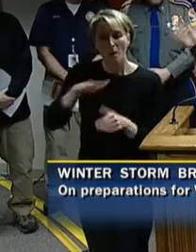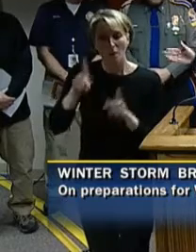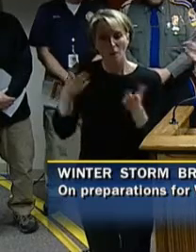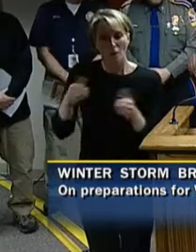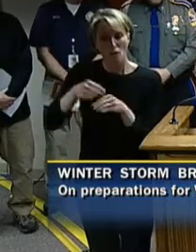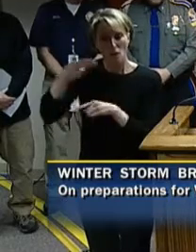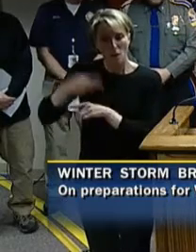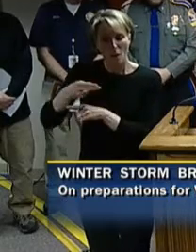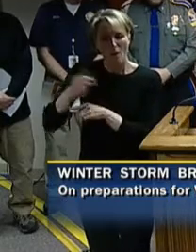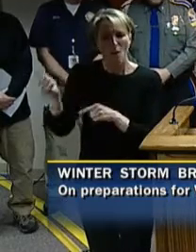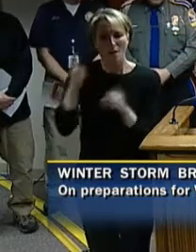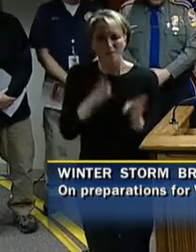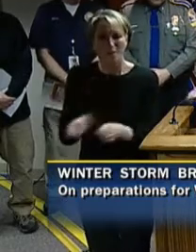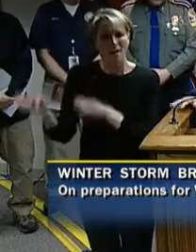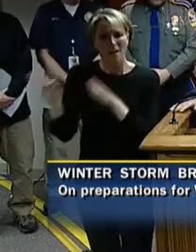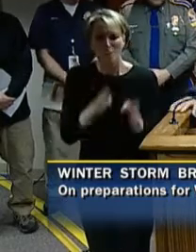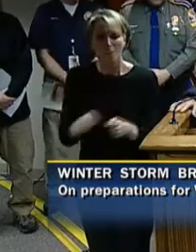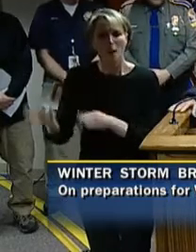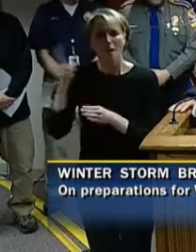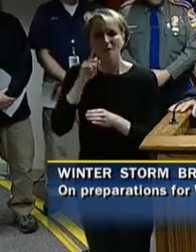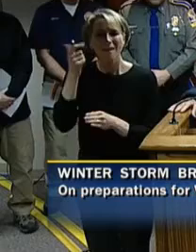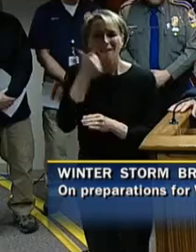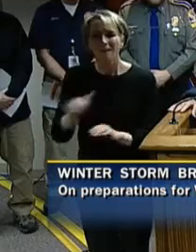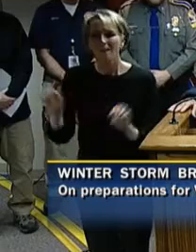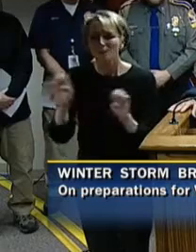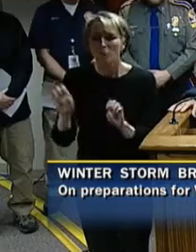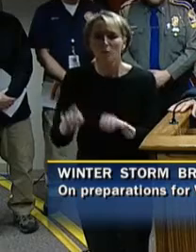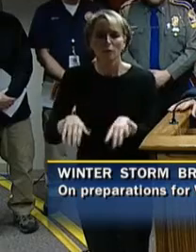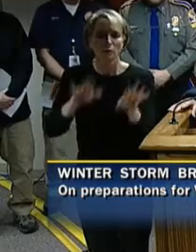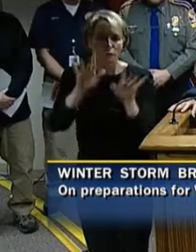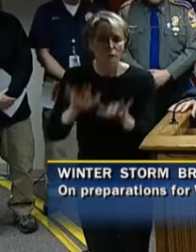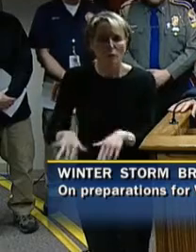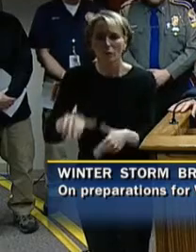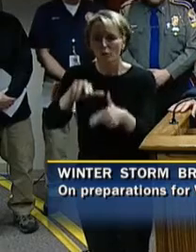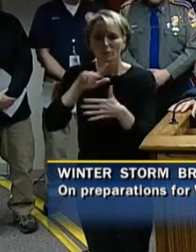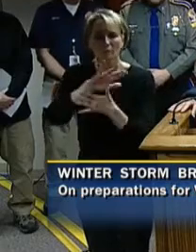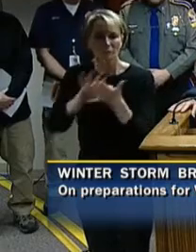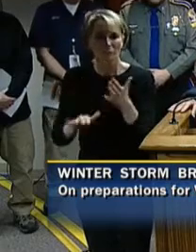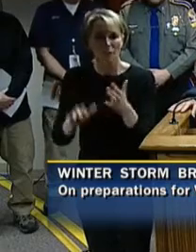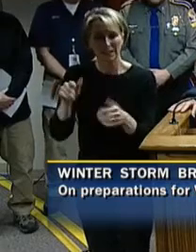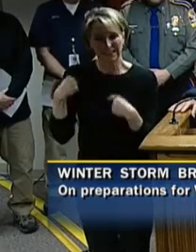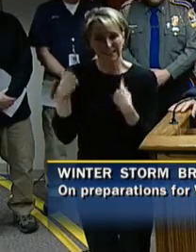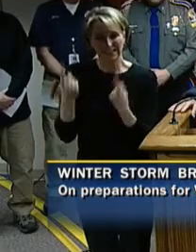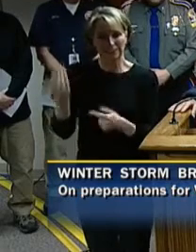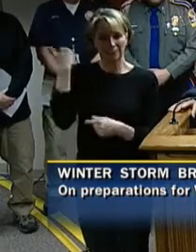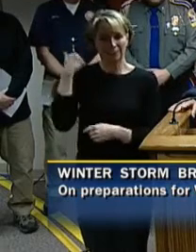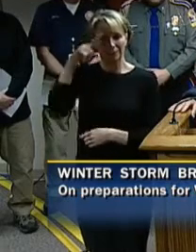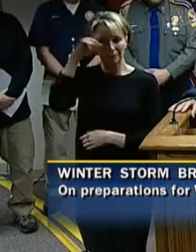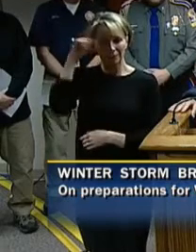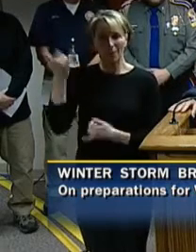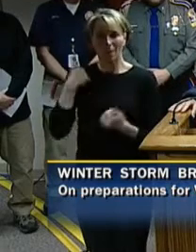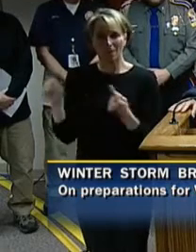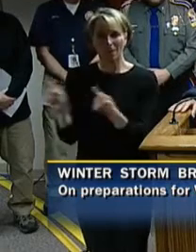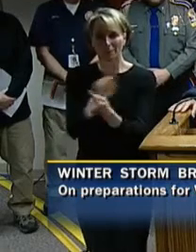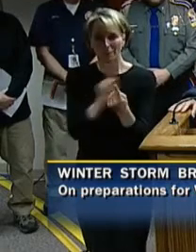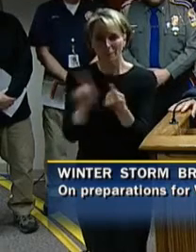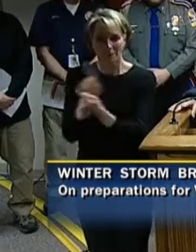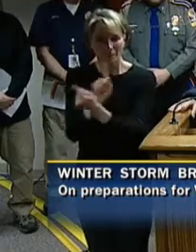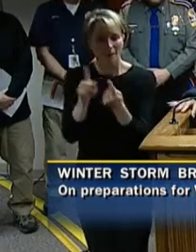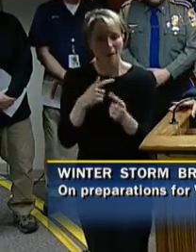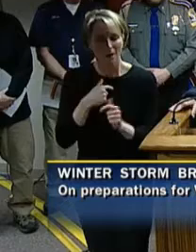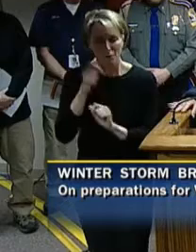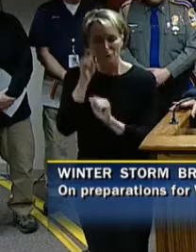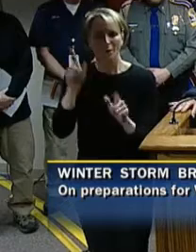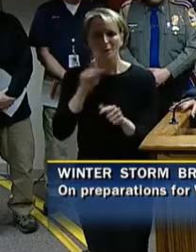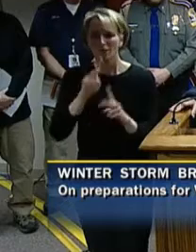the contractors and the plows ready to go, and over the last 72 hours. I've been pleasantly surprised by the professionalism of the